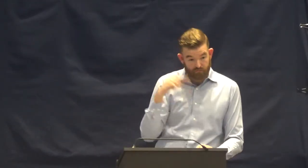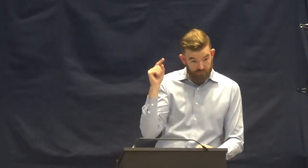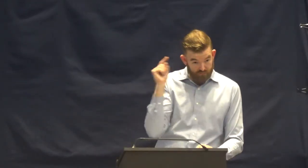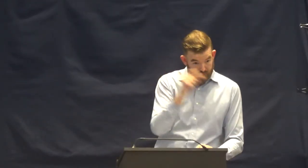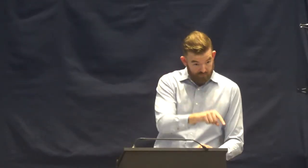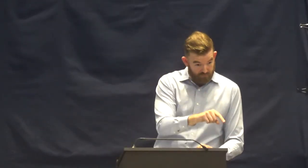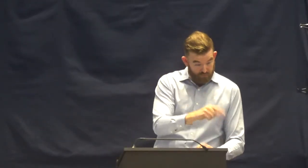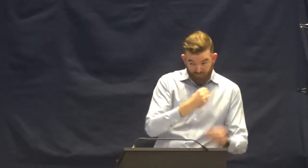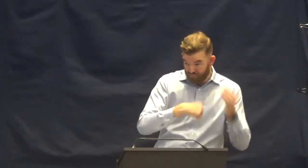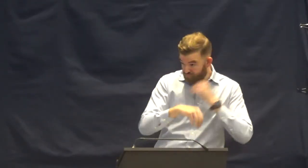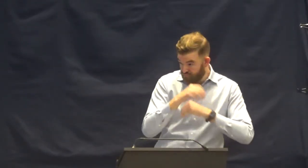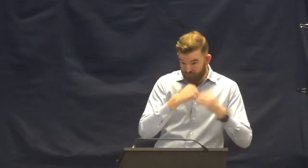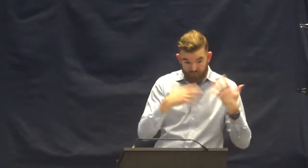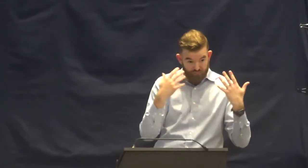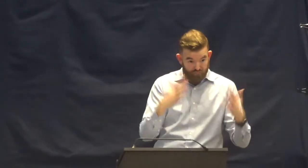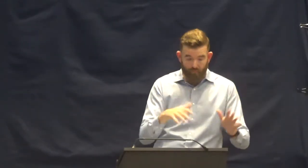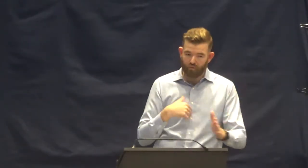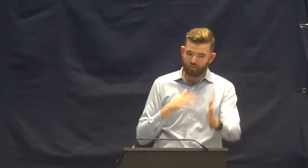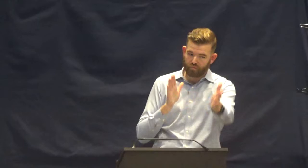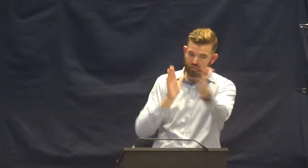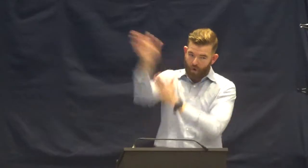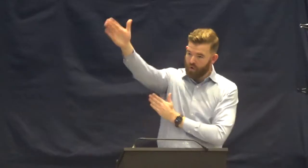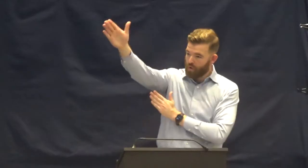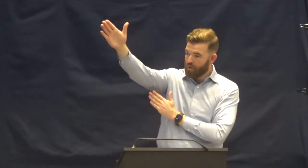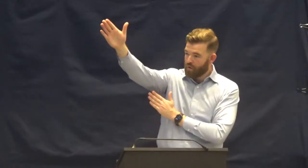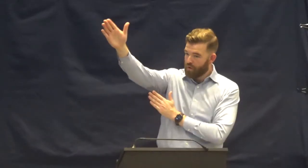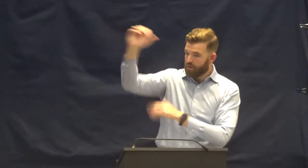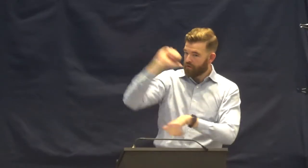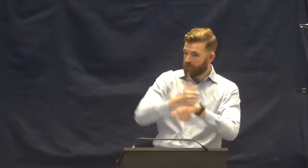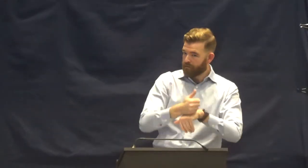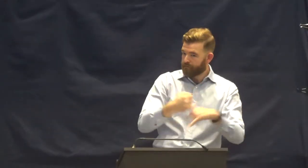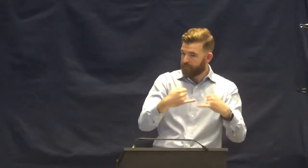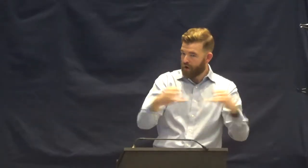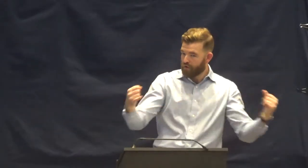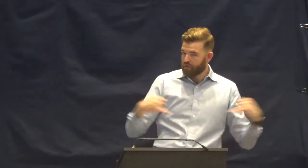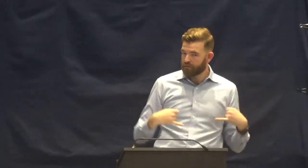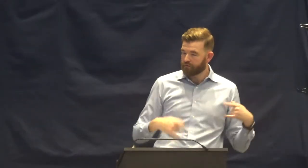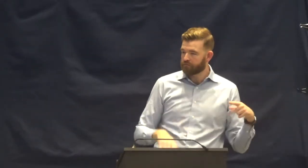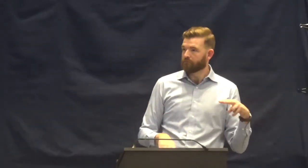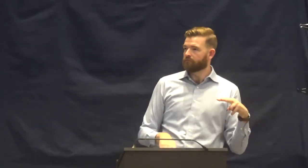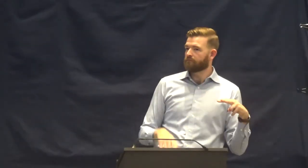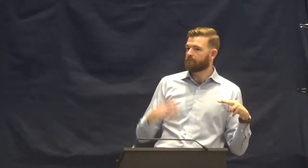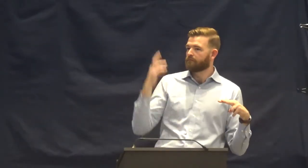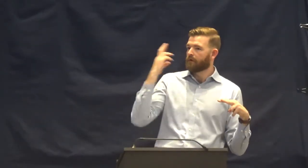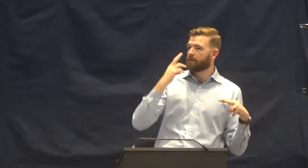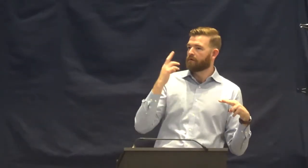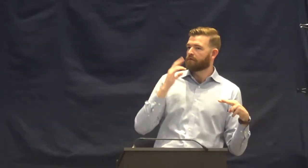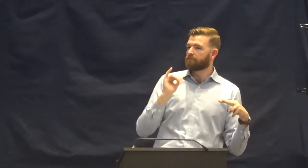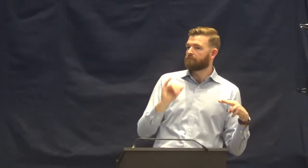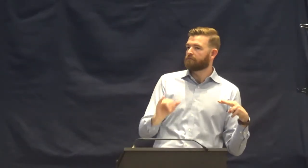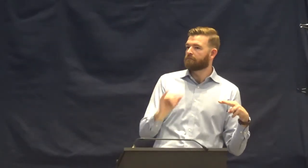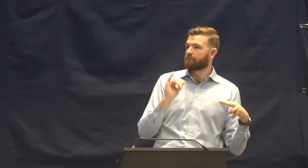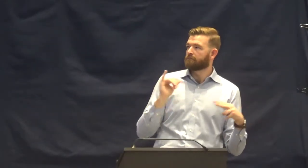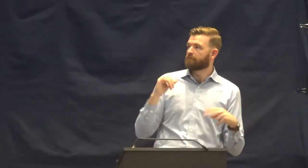So I'm going to only come for dinner, and once we're done with dinner, I'm going to sit off. I'm going to take off. So set your